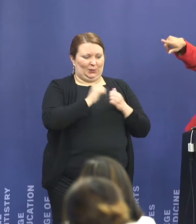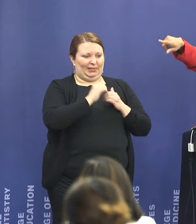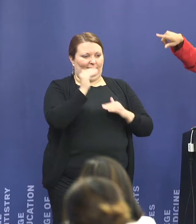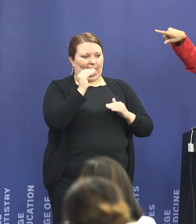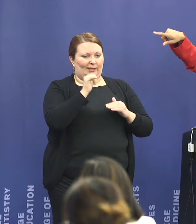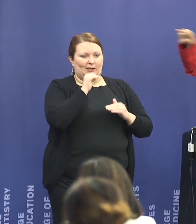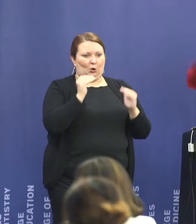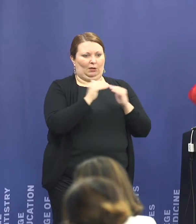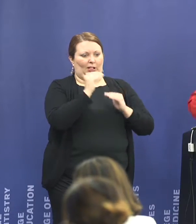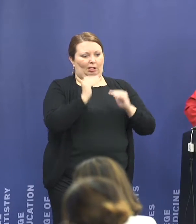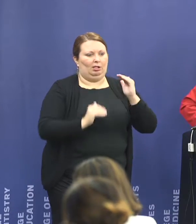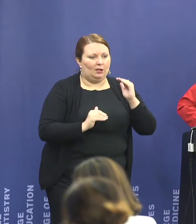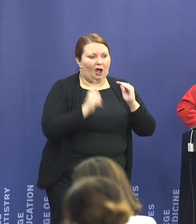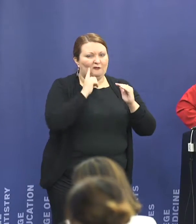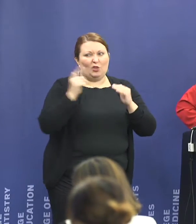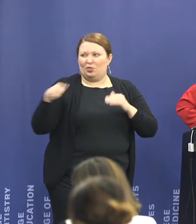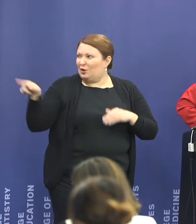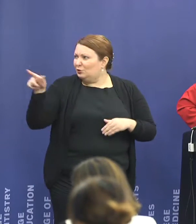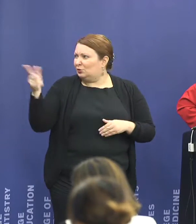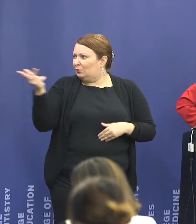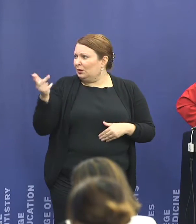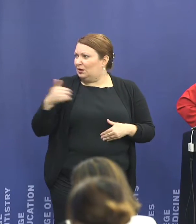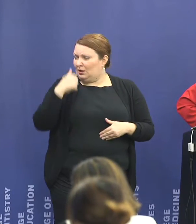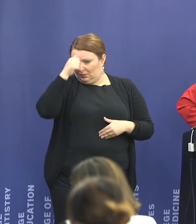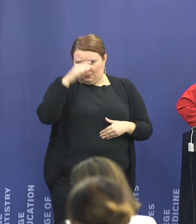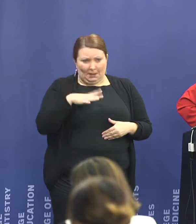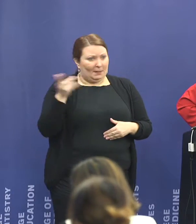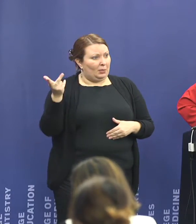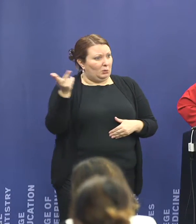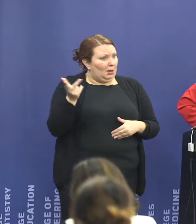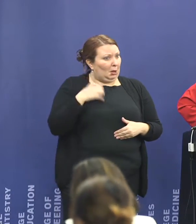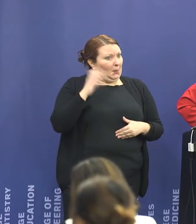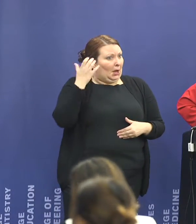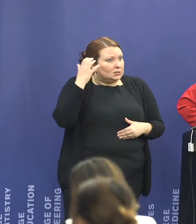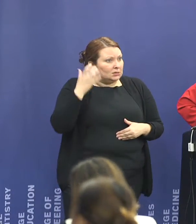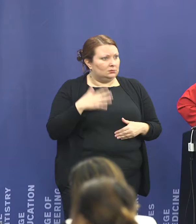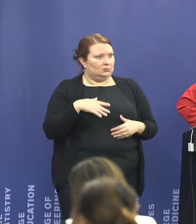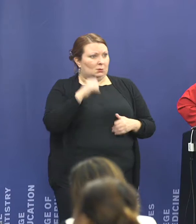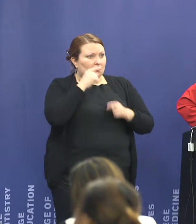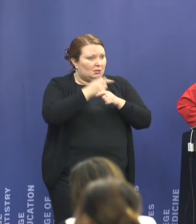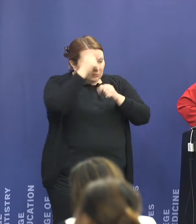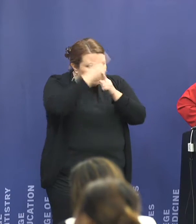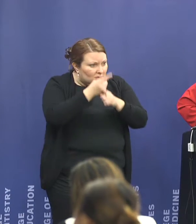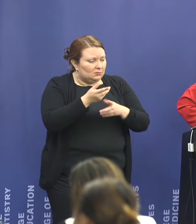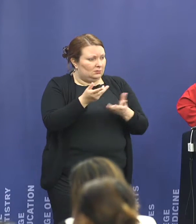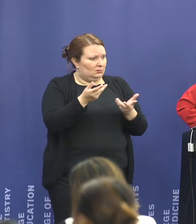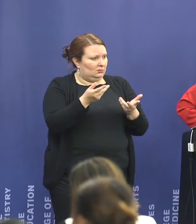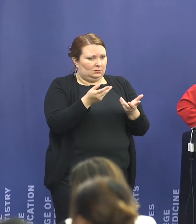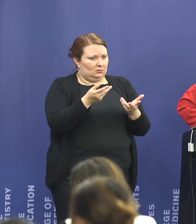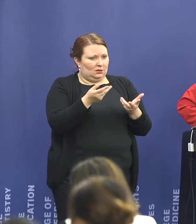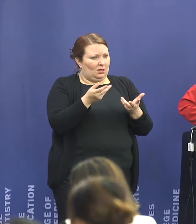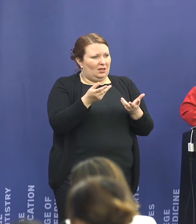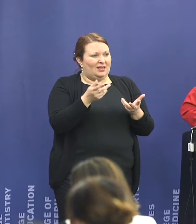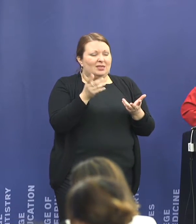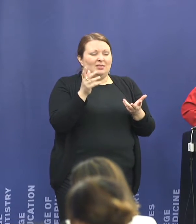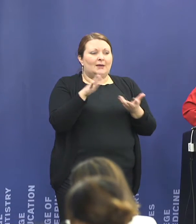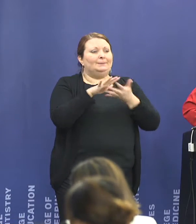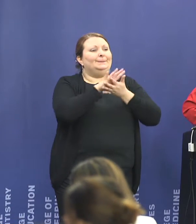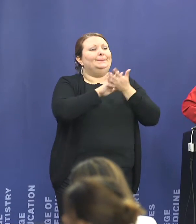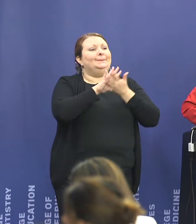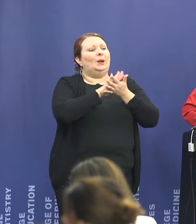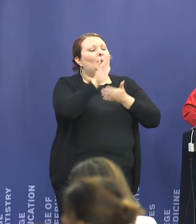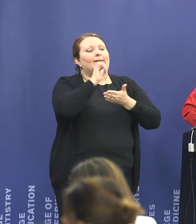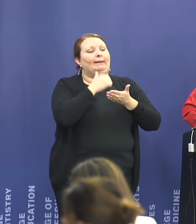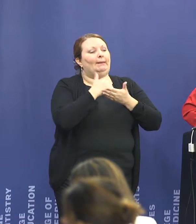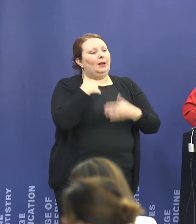inequality for any of these young men who could be cousins? They could all be cousins, they could even be siblings, right? That's not going to help us. The current